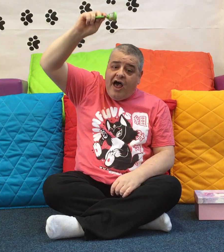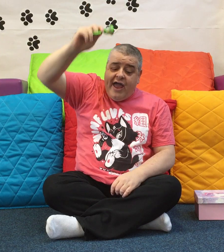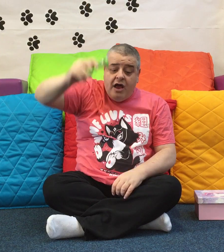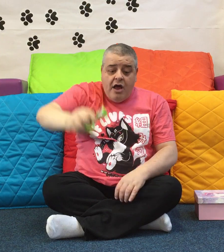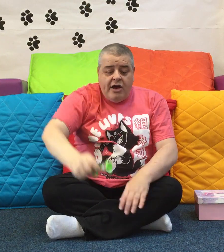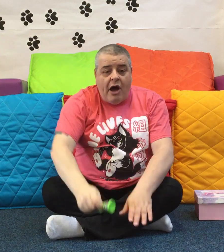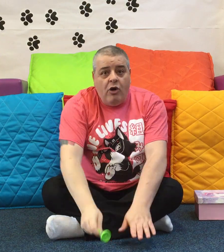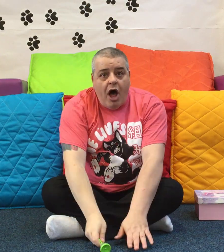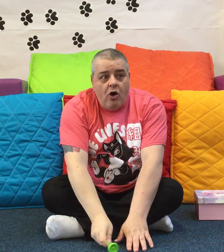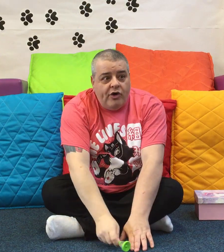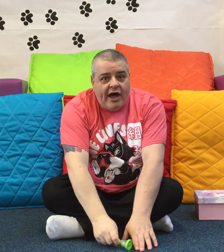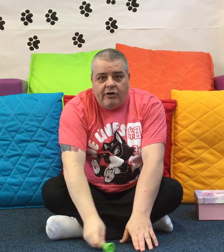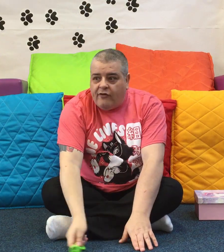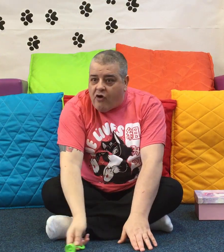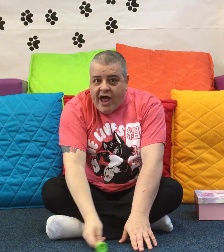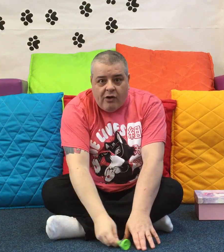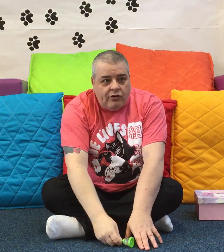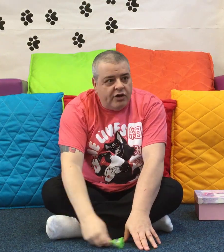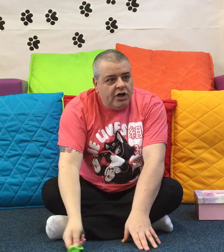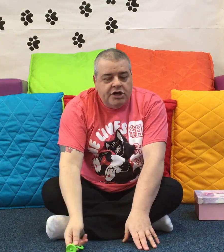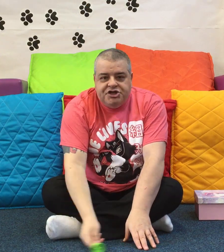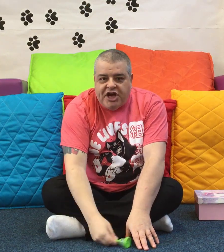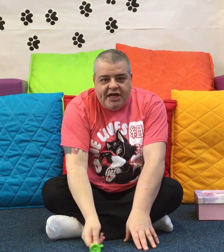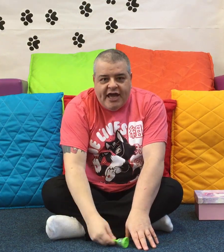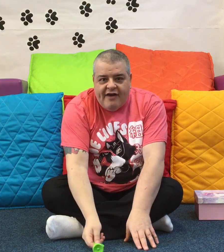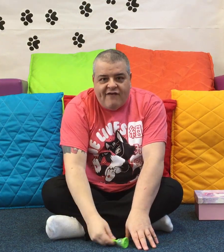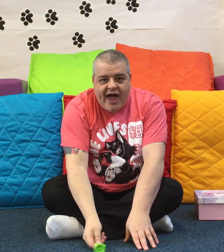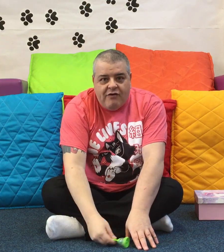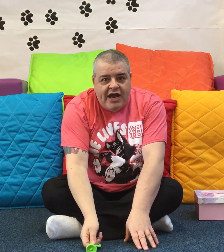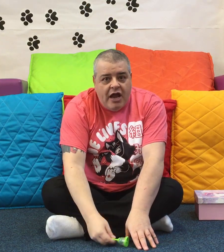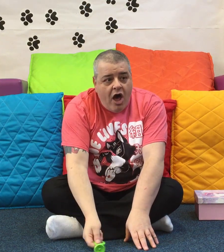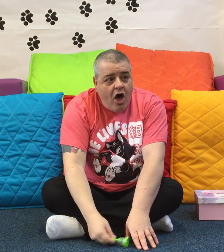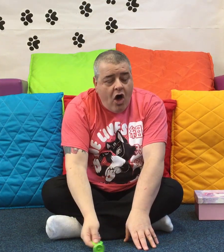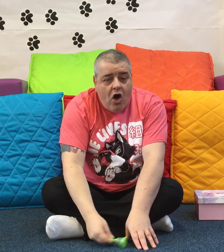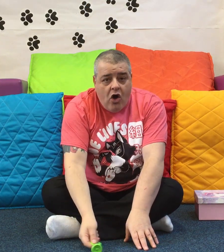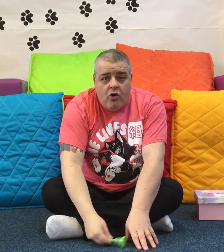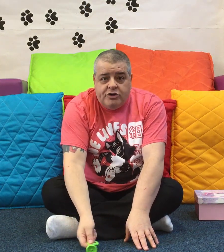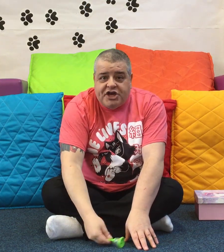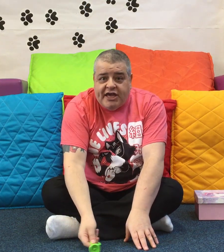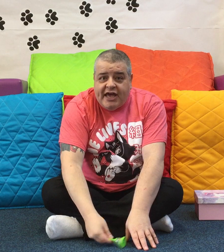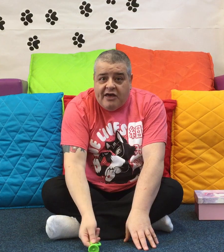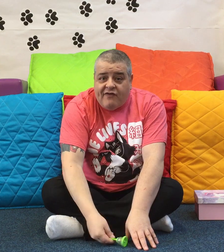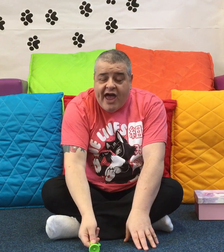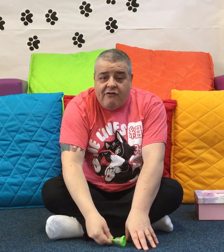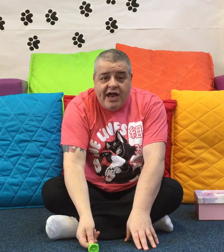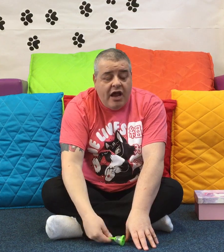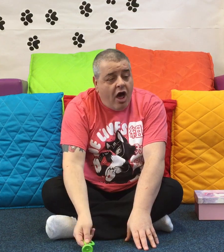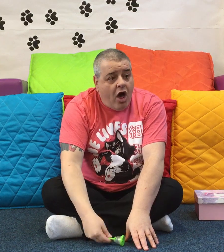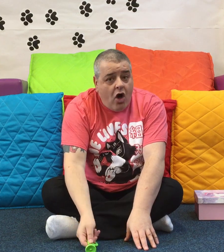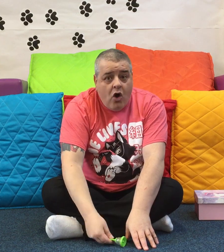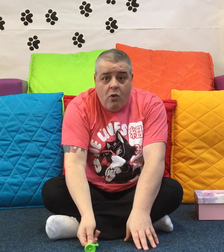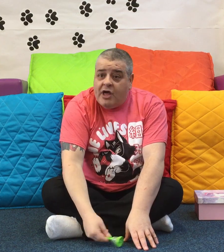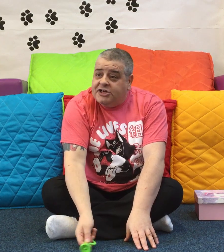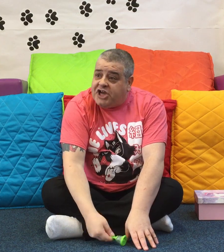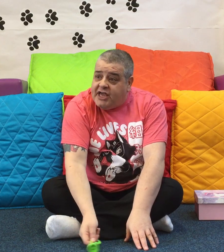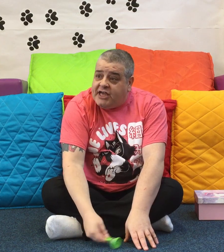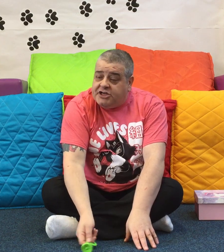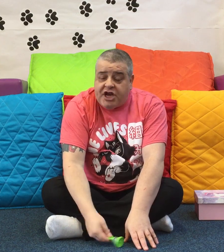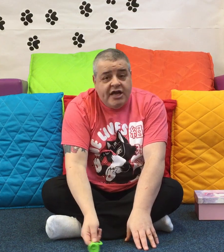high. Now low, down on the ground. Shake it very low, shake it very low. Shake it, shake